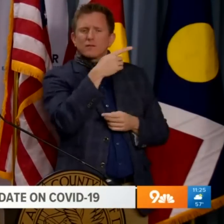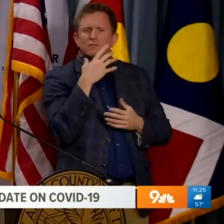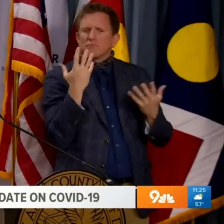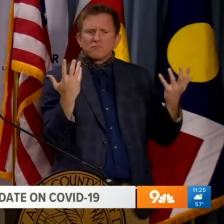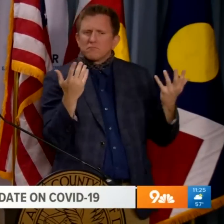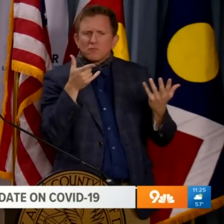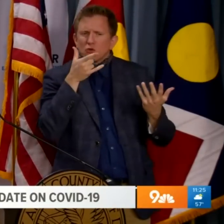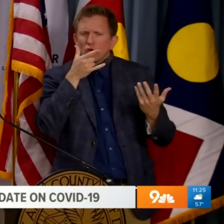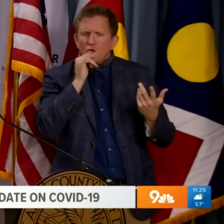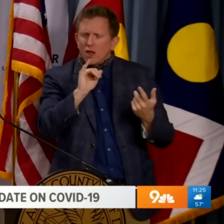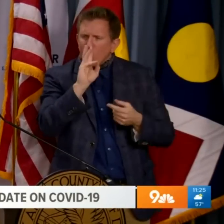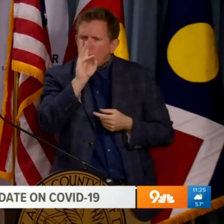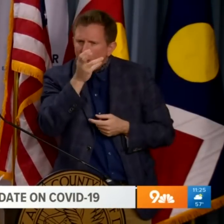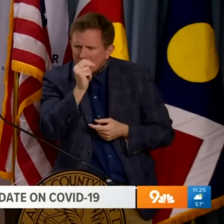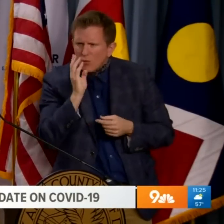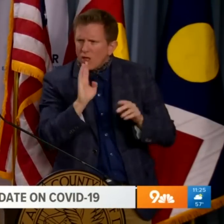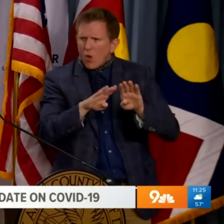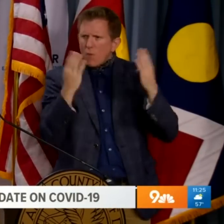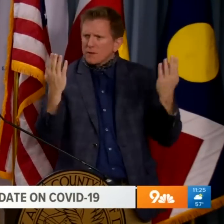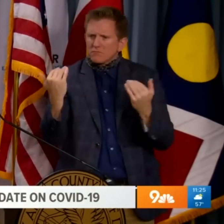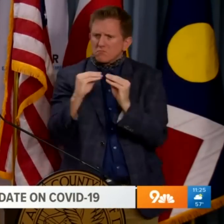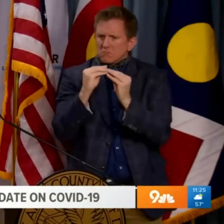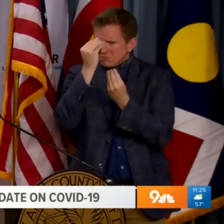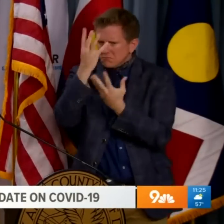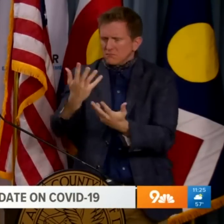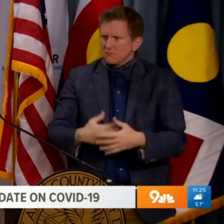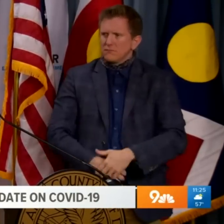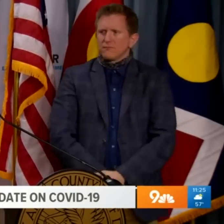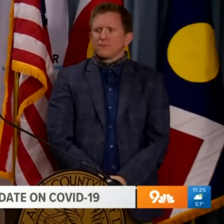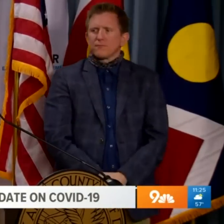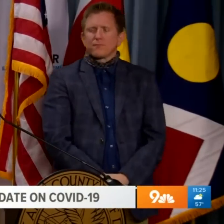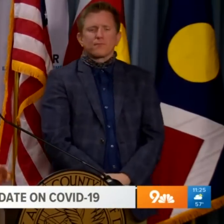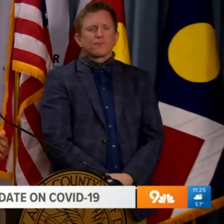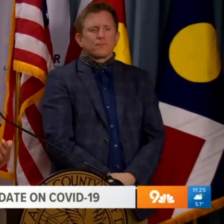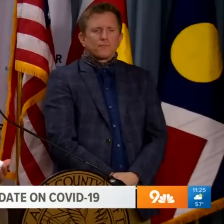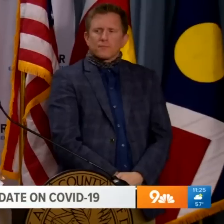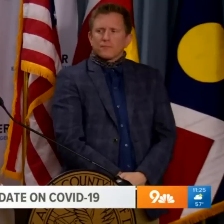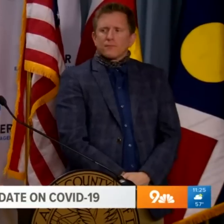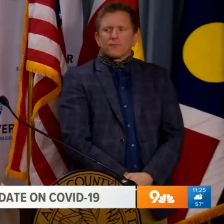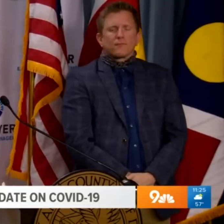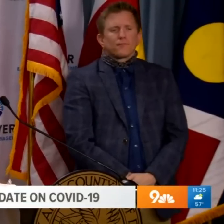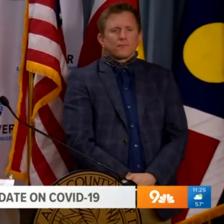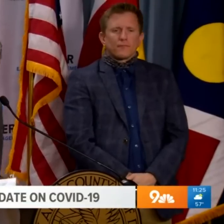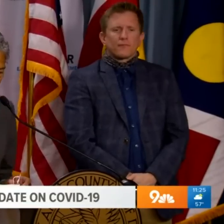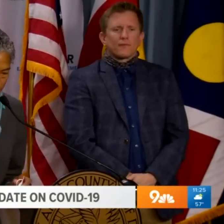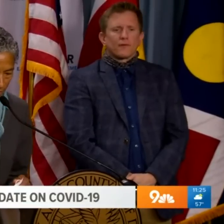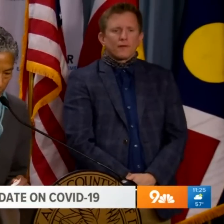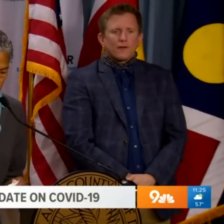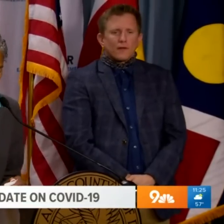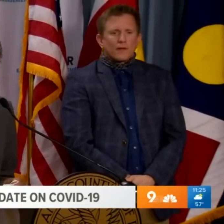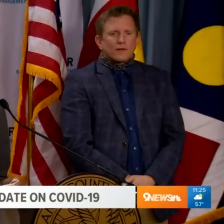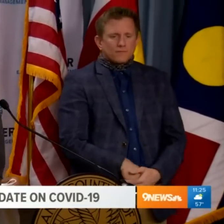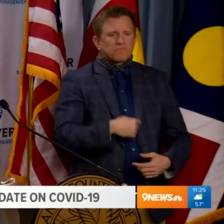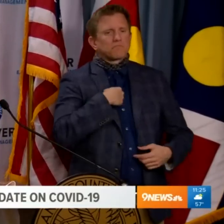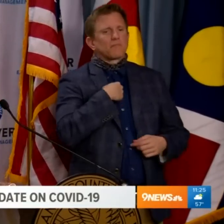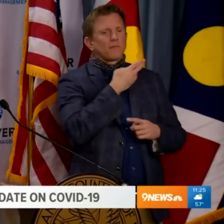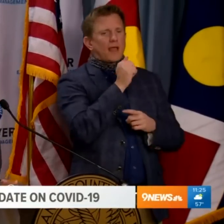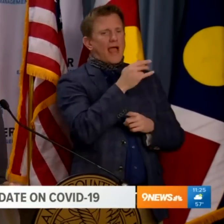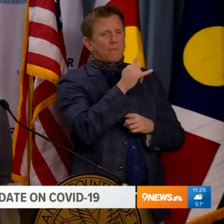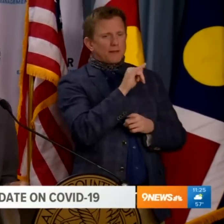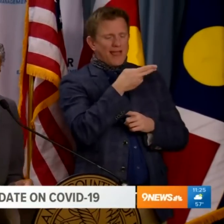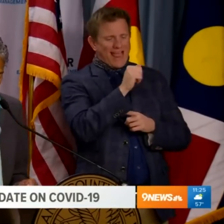Okay. Hi, this is Connor from Westward. Happy Haynes, can we get some more information about what the strict requirements are going to look like